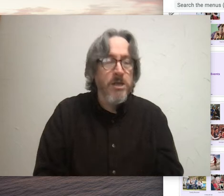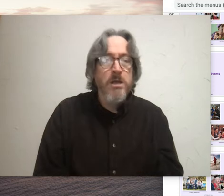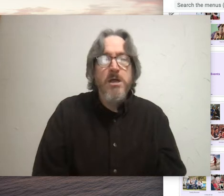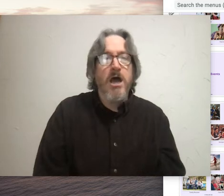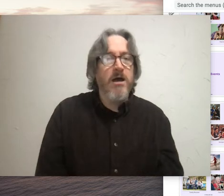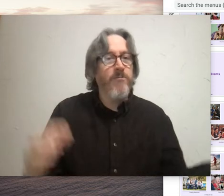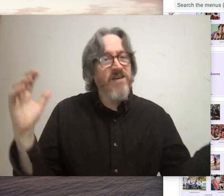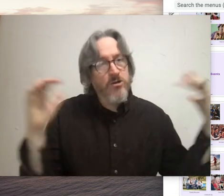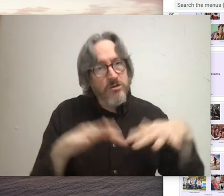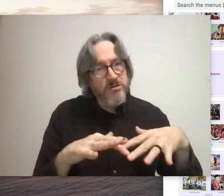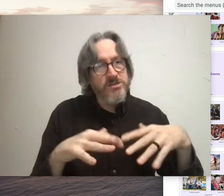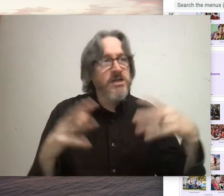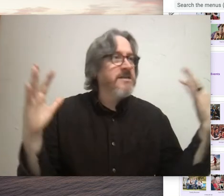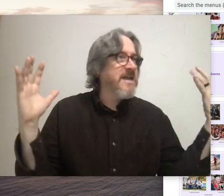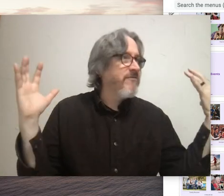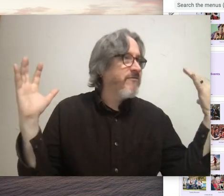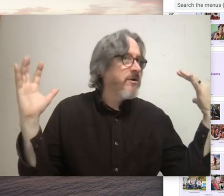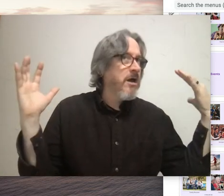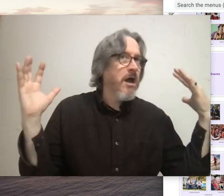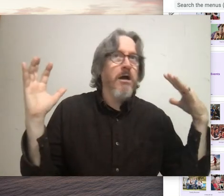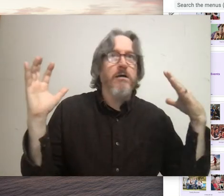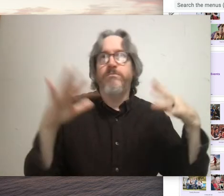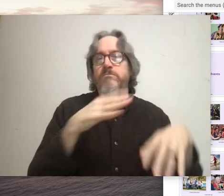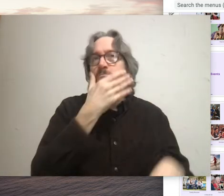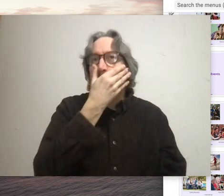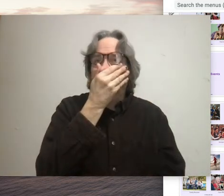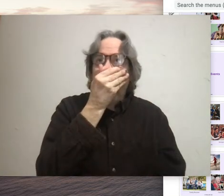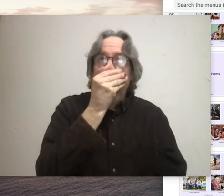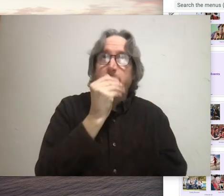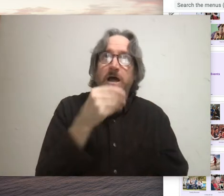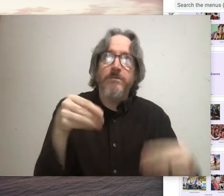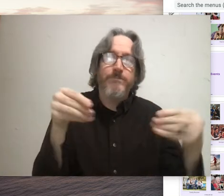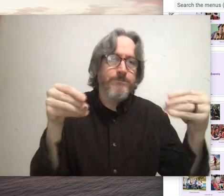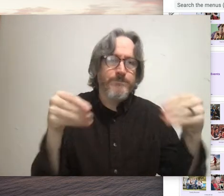year. Vendors, deaf